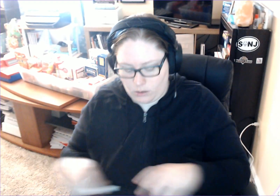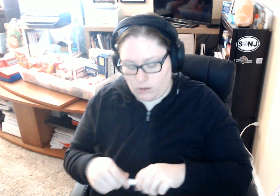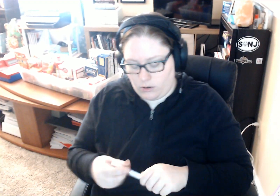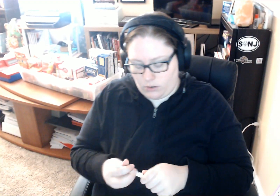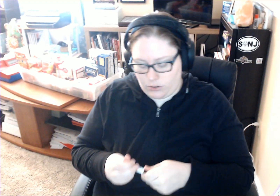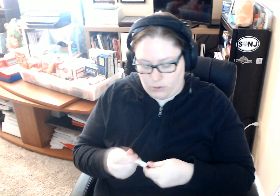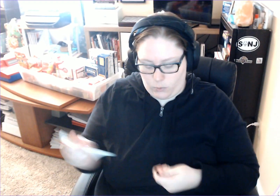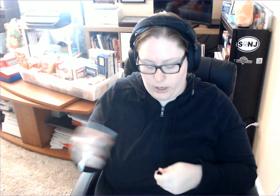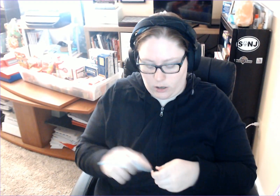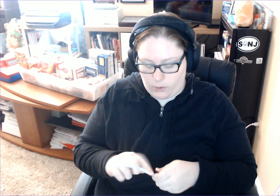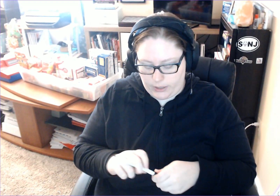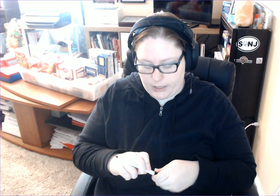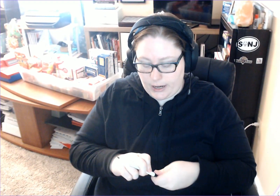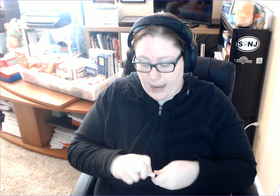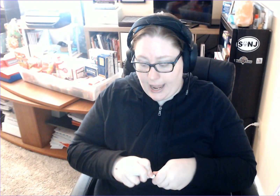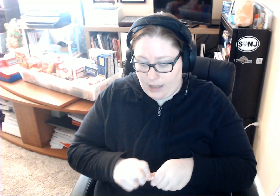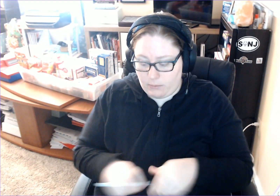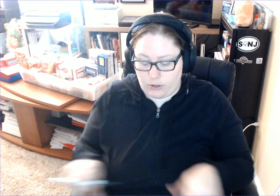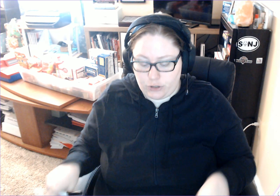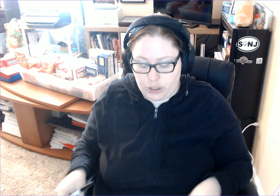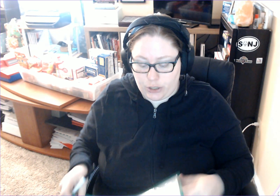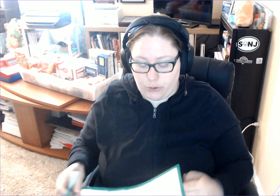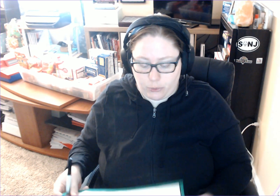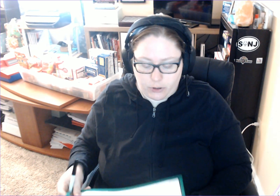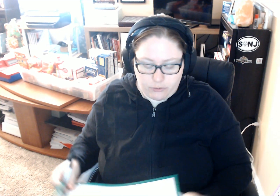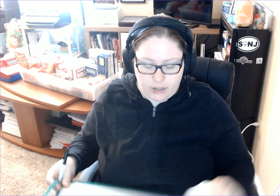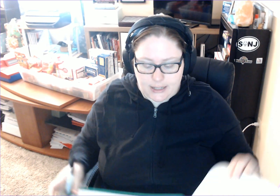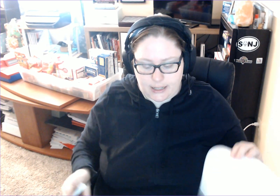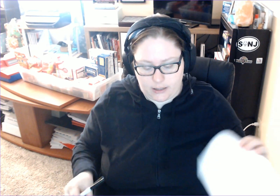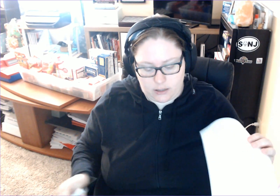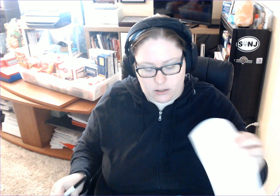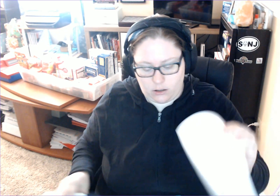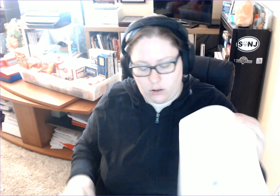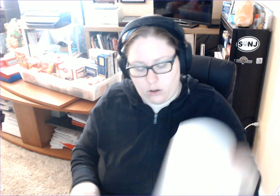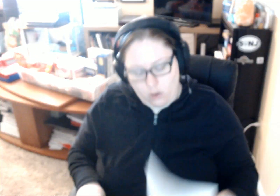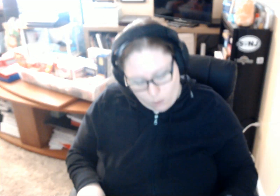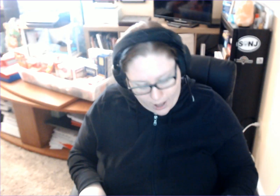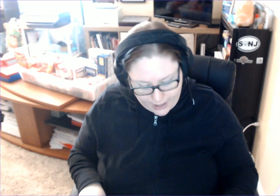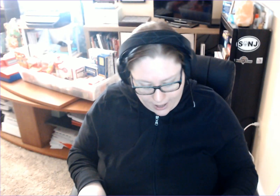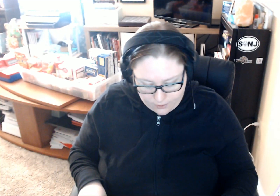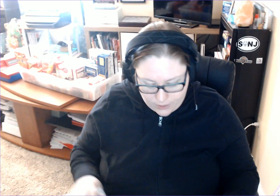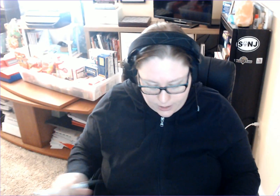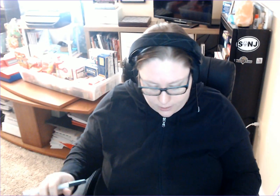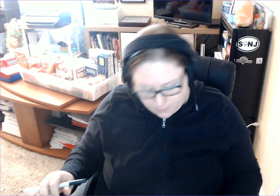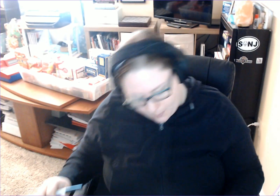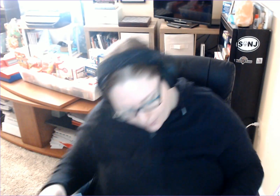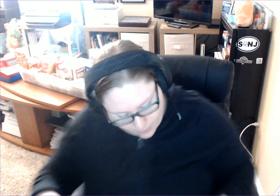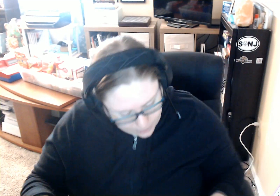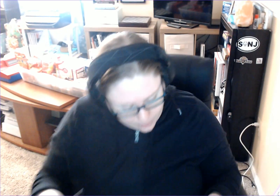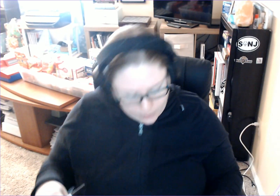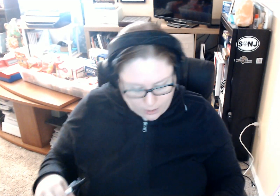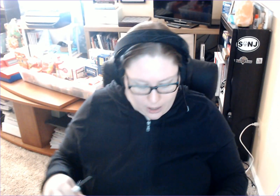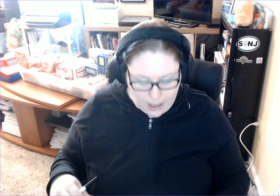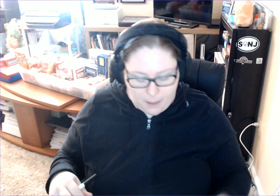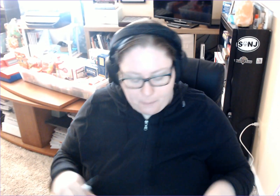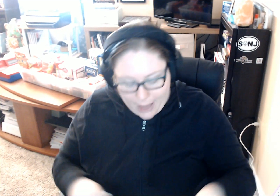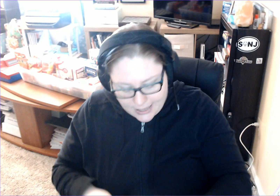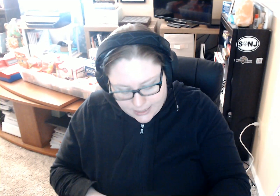So we are going to name 2 reasons why having a basket